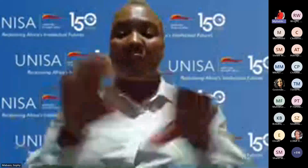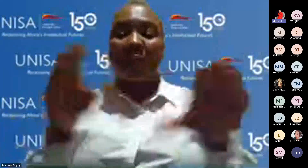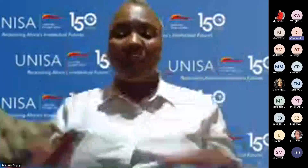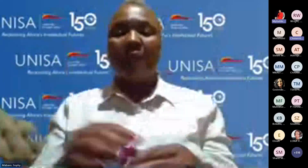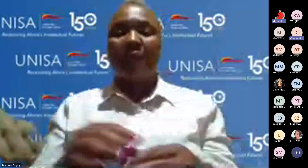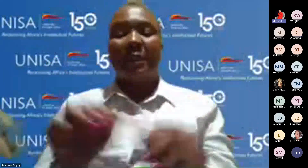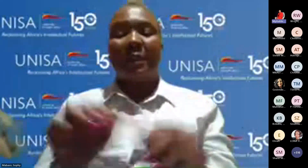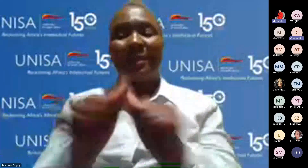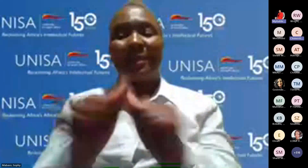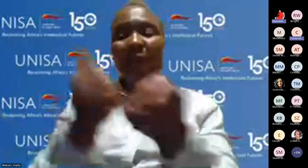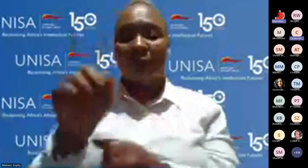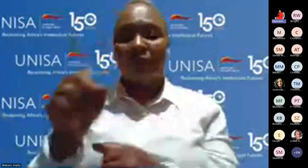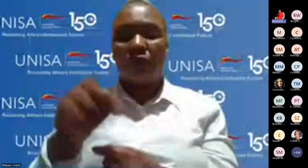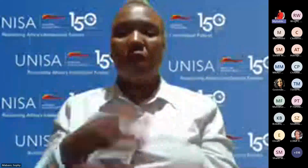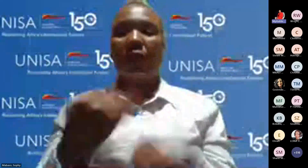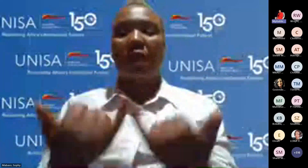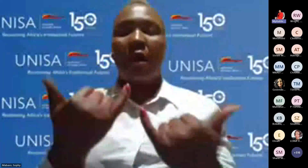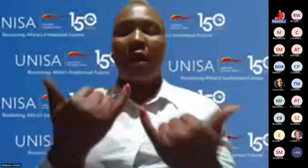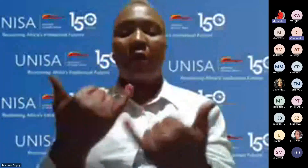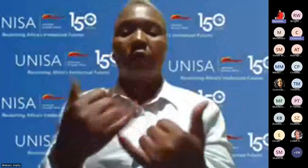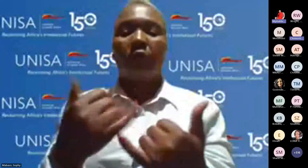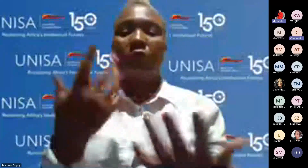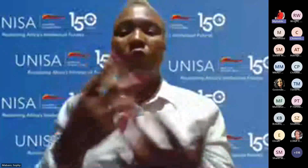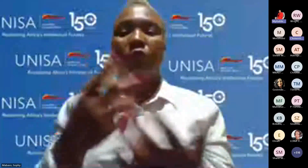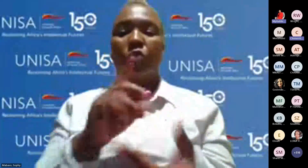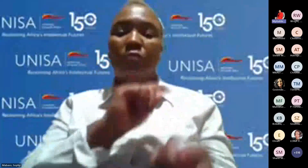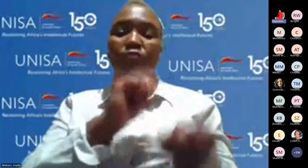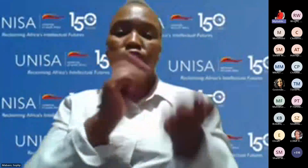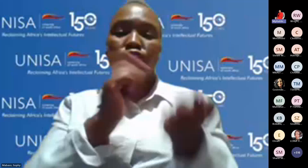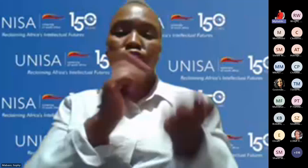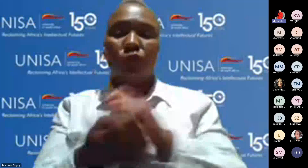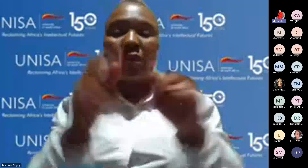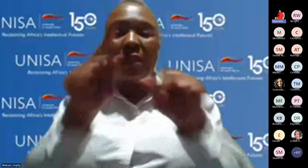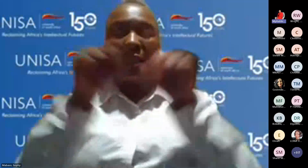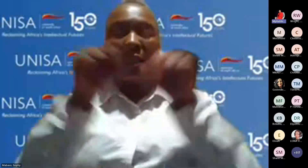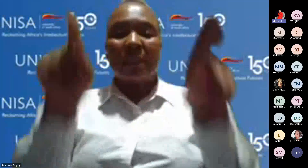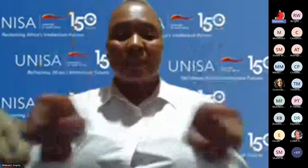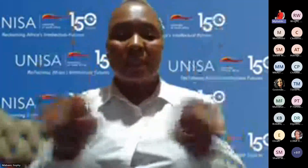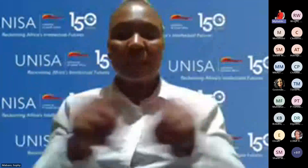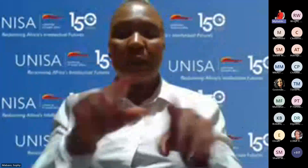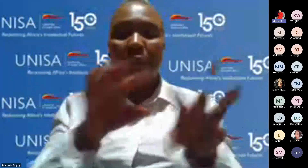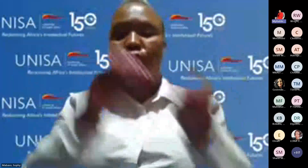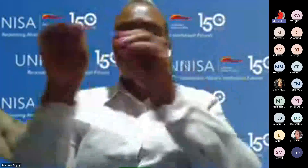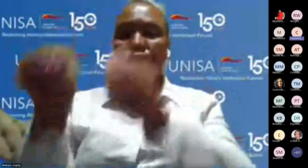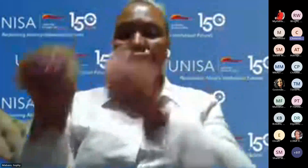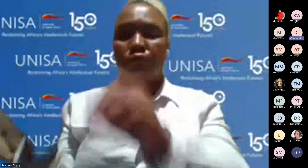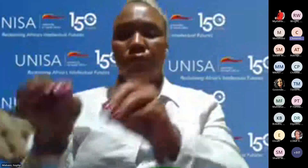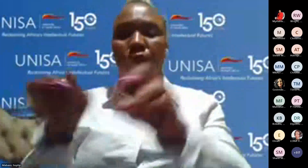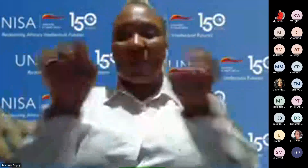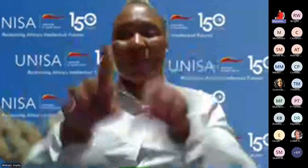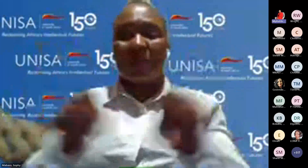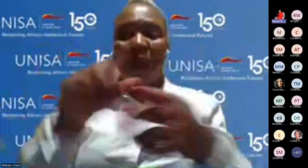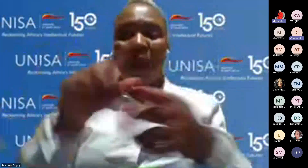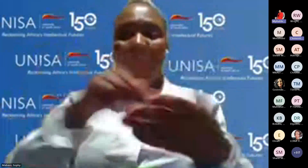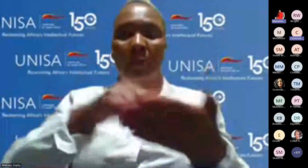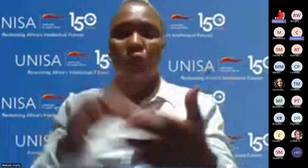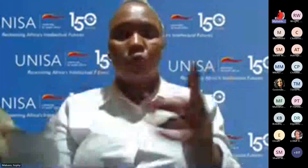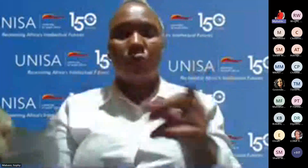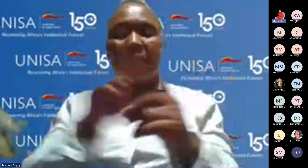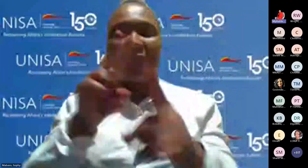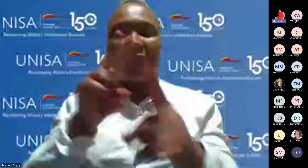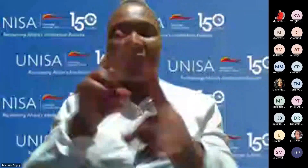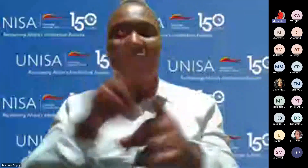now changing screen, moving away from your screen, it might be seen as cheating. So to